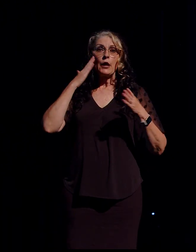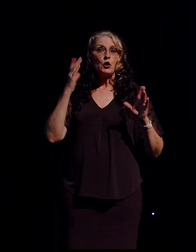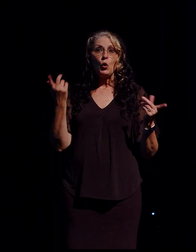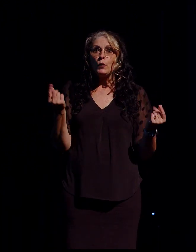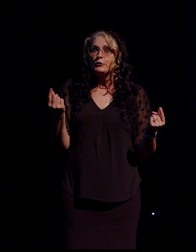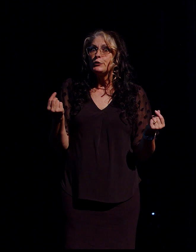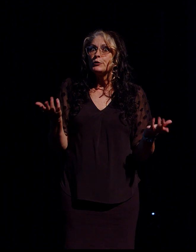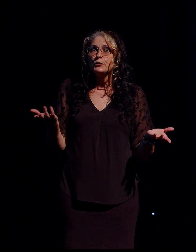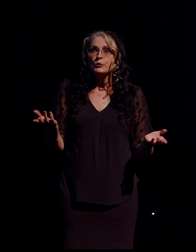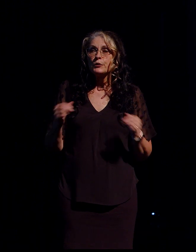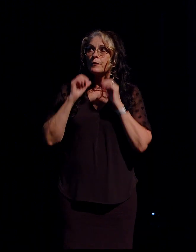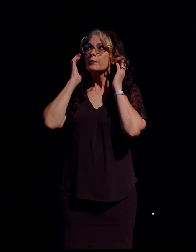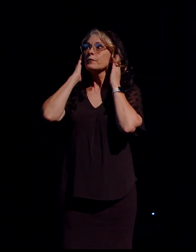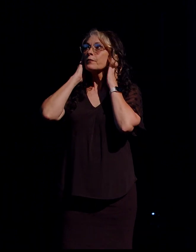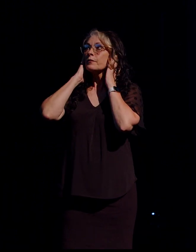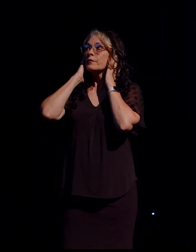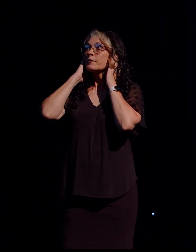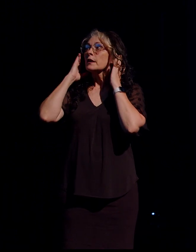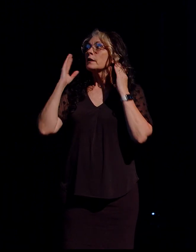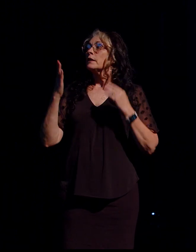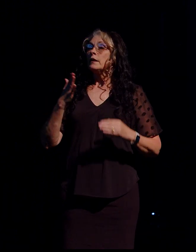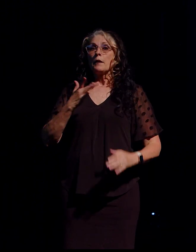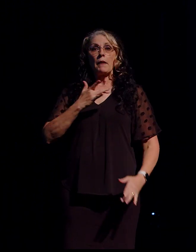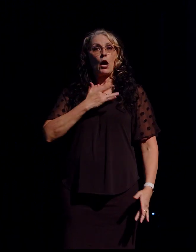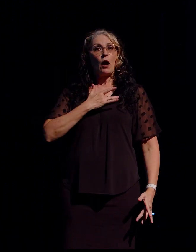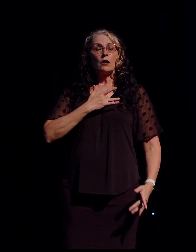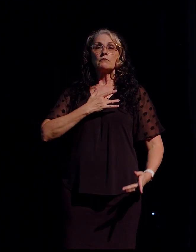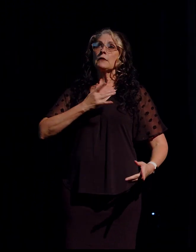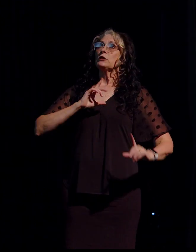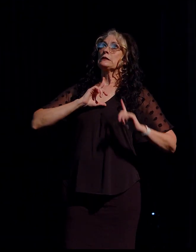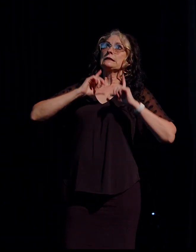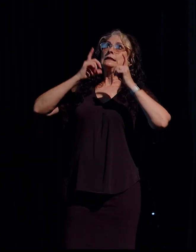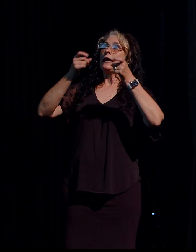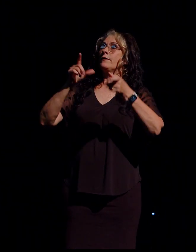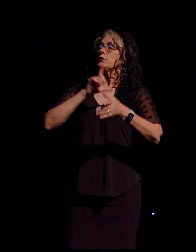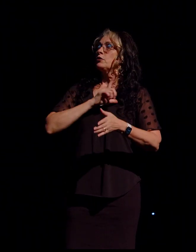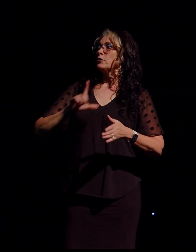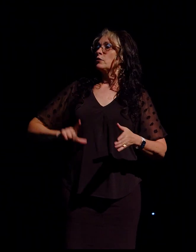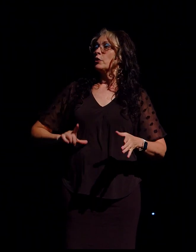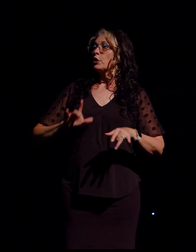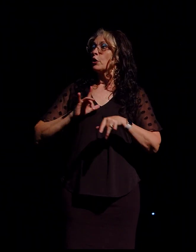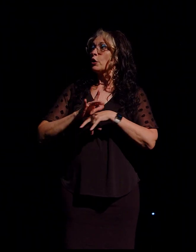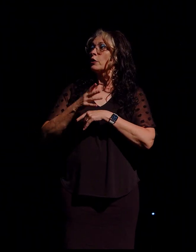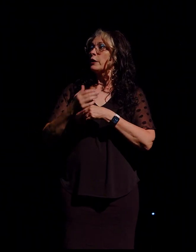what to do. And so I gave my heart to the Lord. Earlier this year,